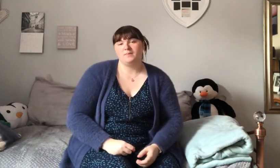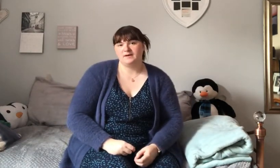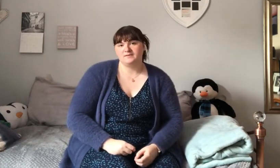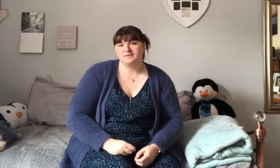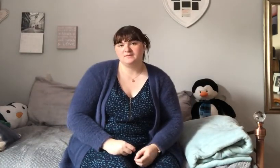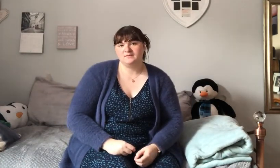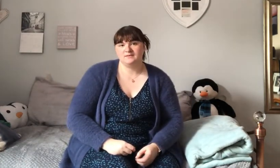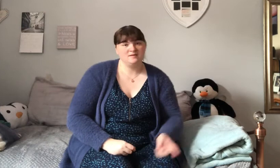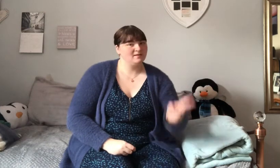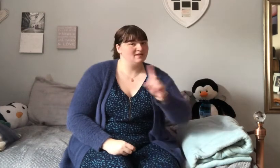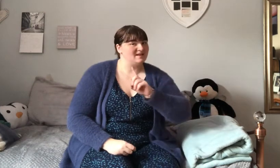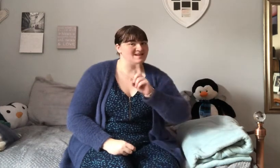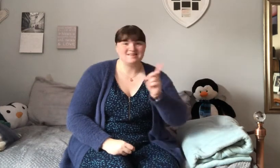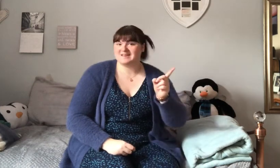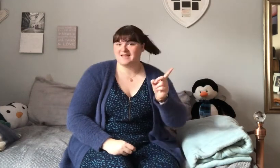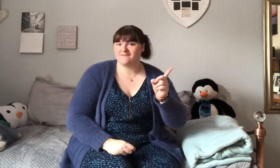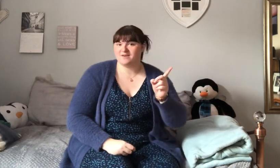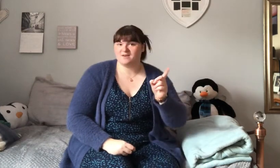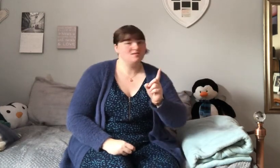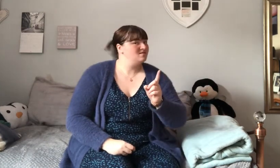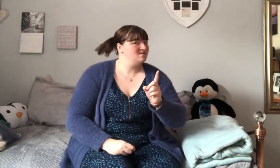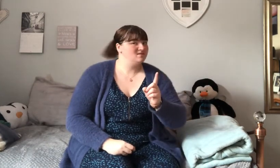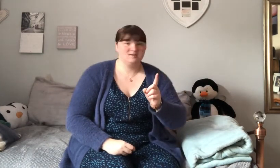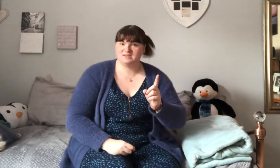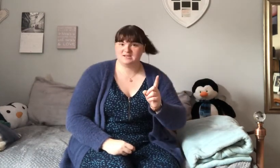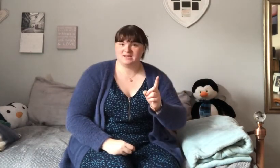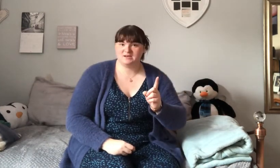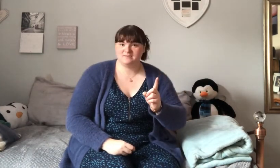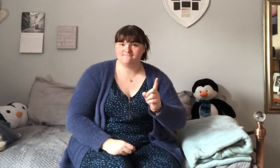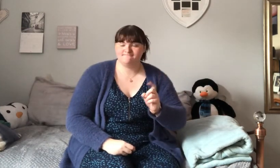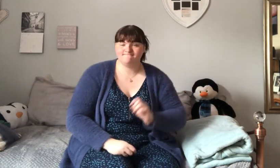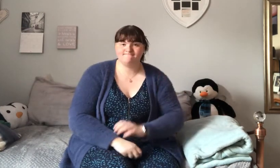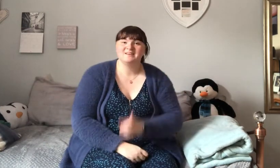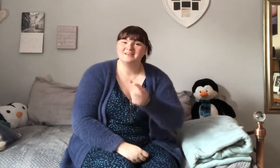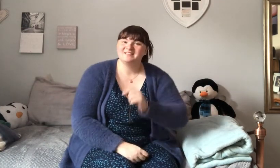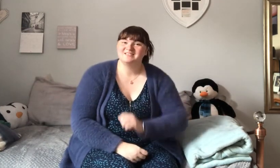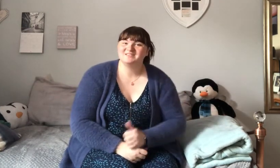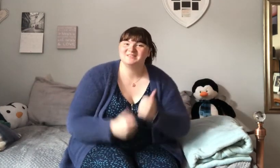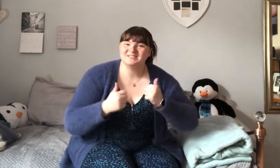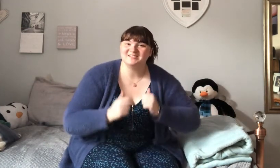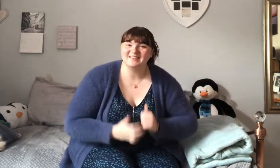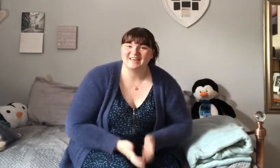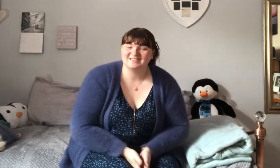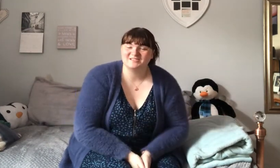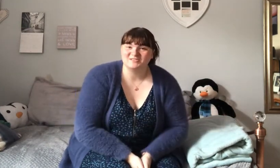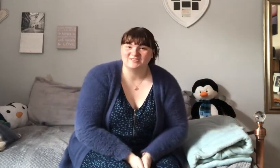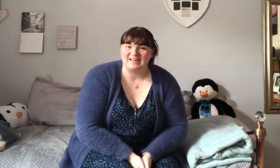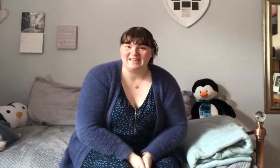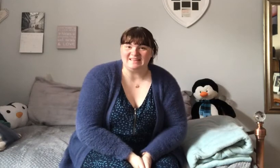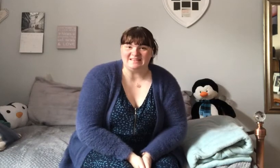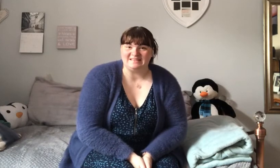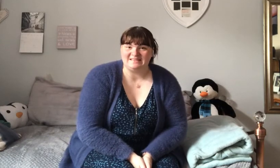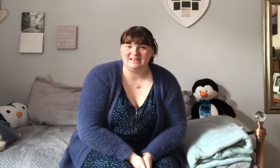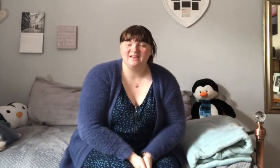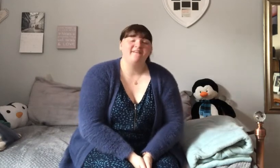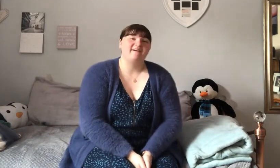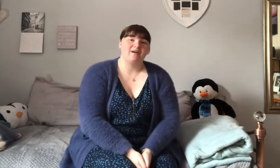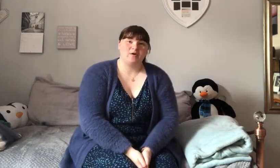But he never did. Did you enjoy that story? I hope